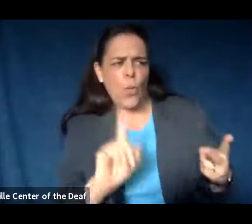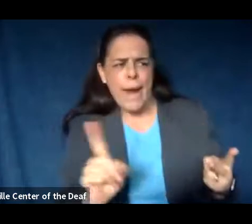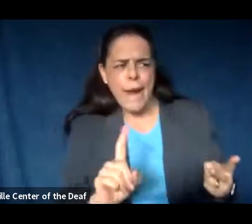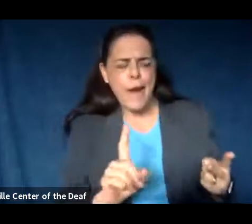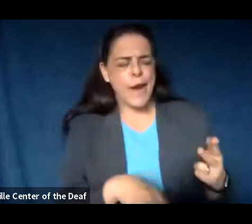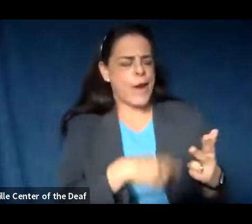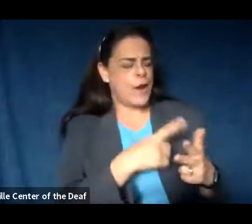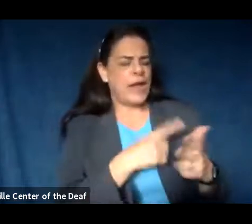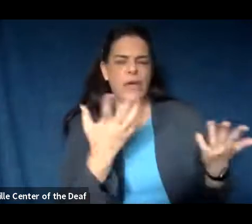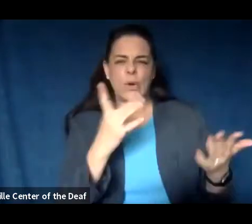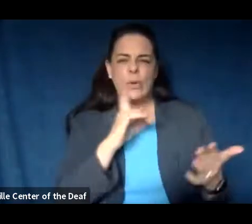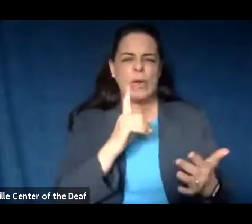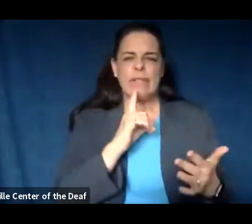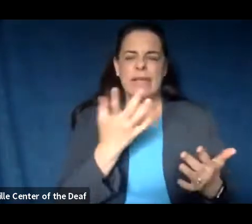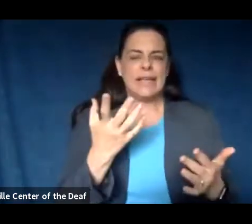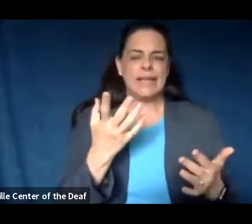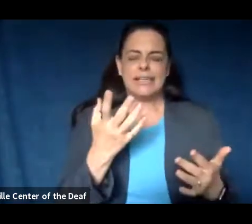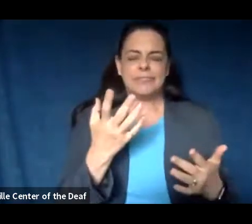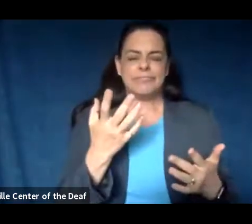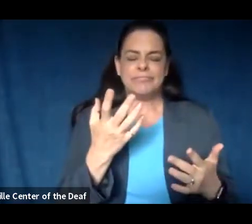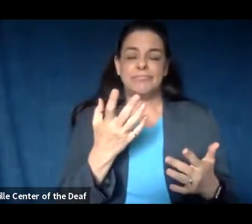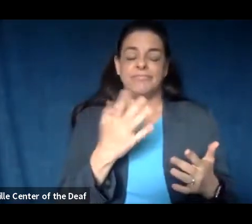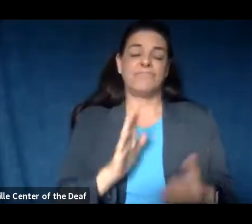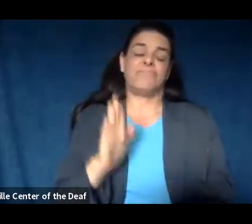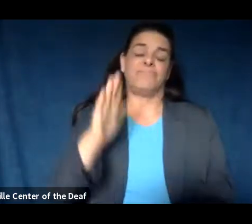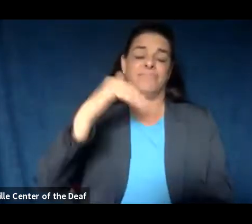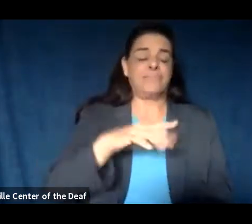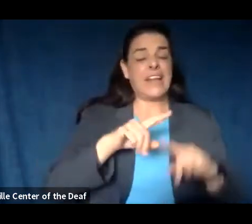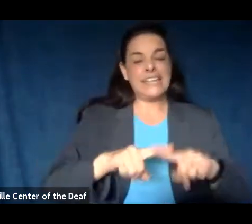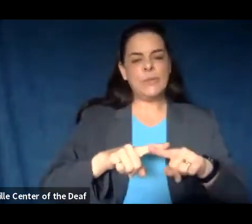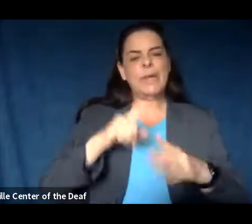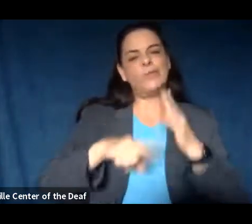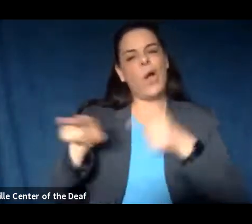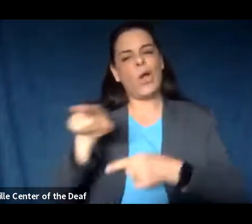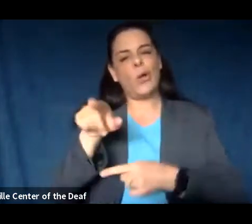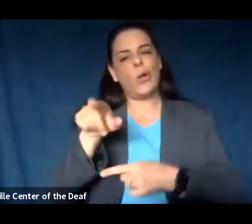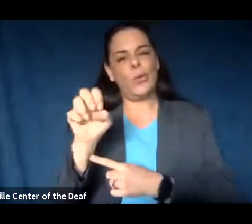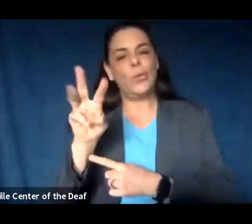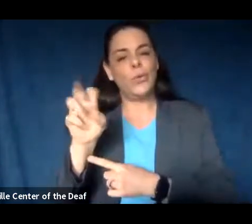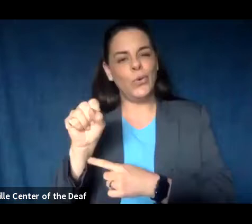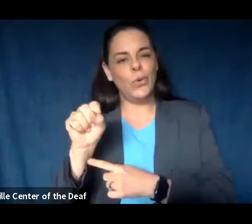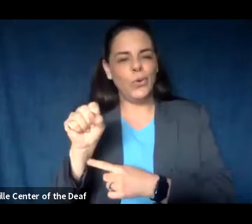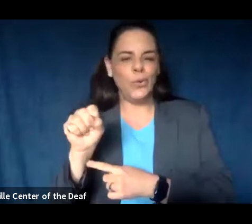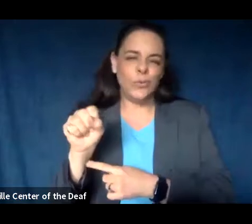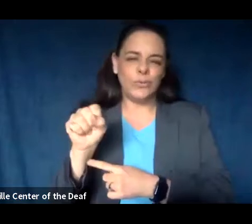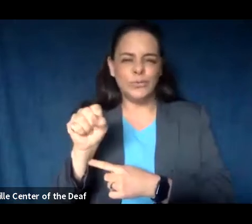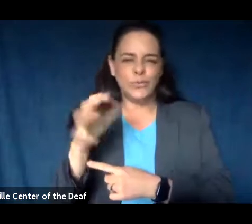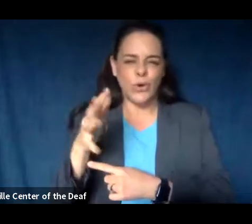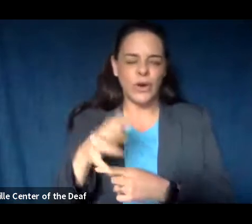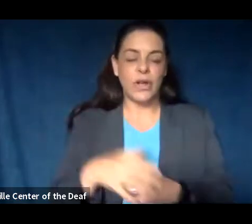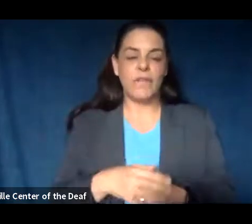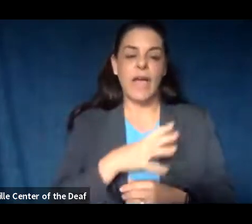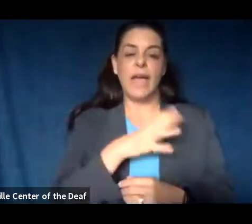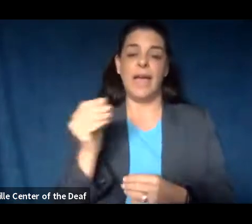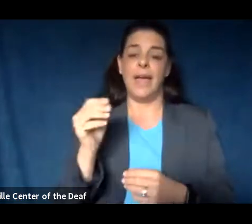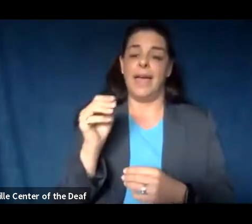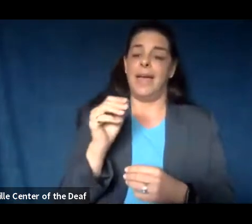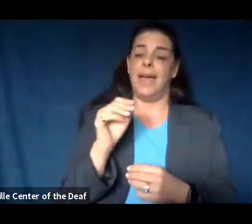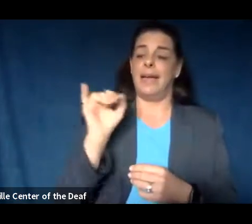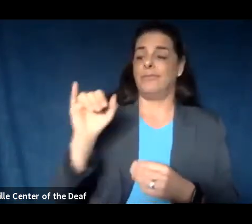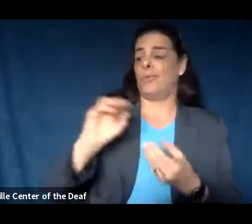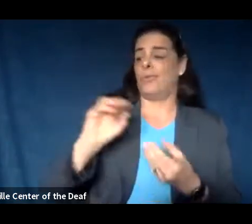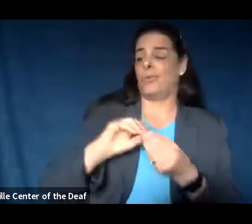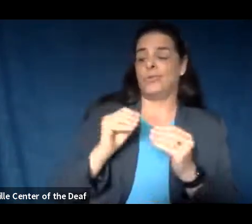tested. It really, it kind of flows with what the news cycle says in a lot of ways. But in the numbers just